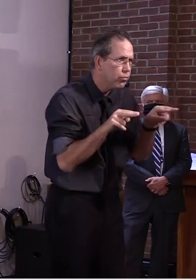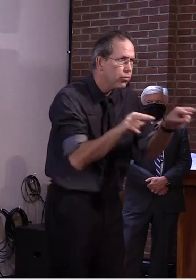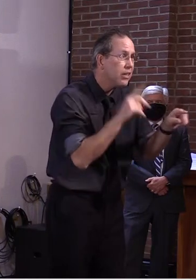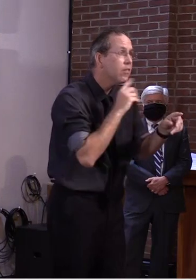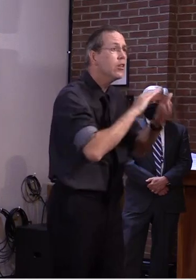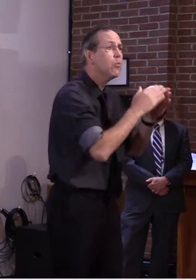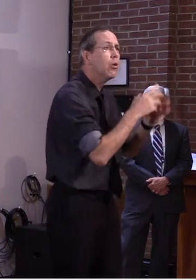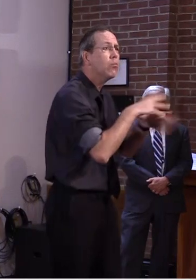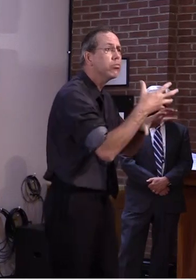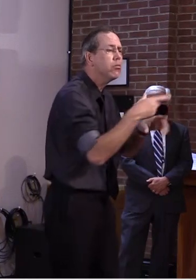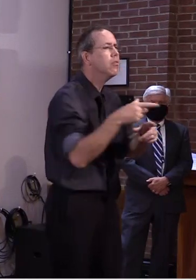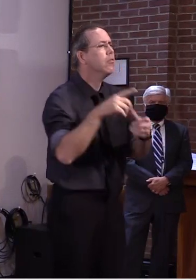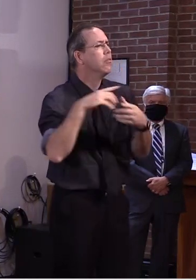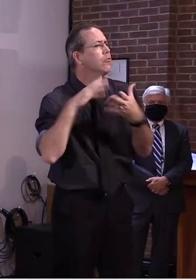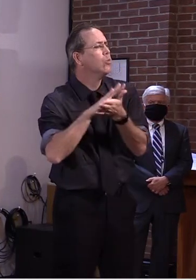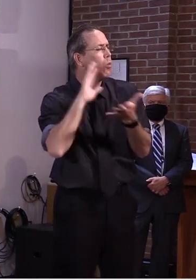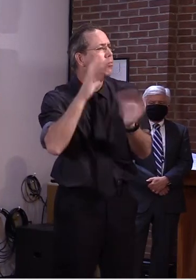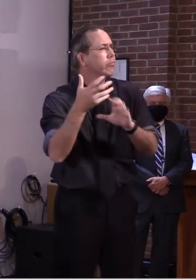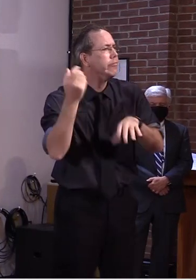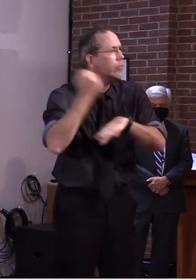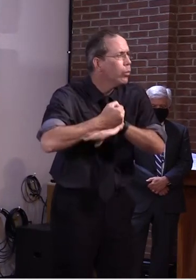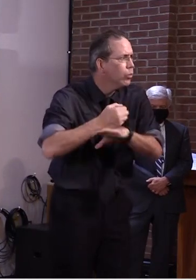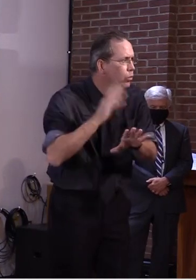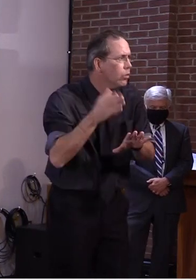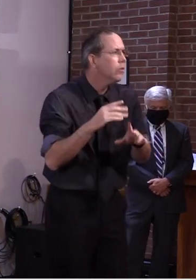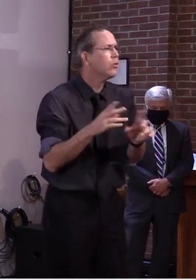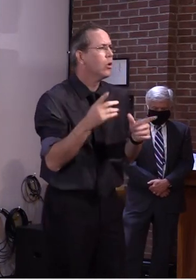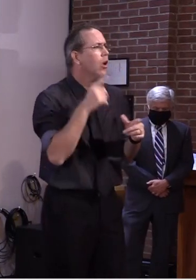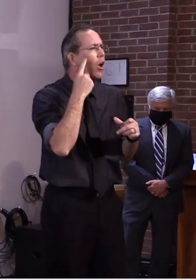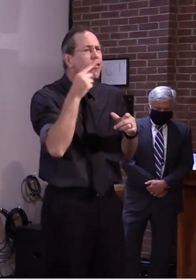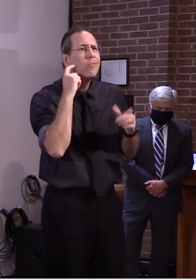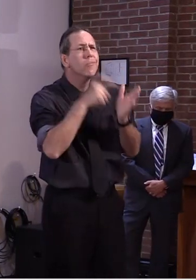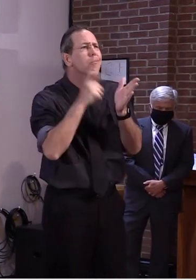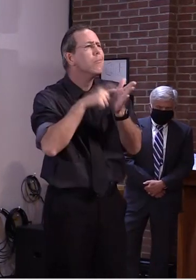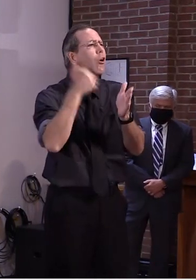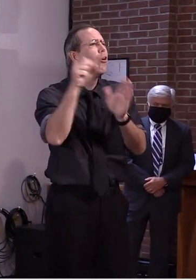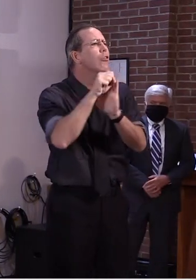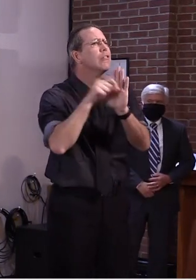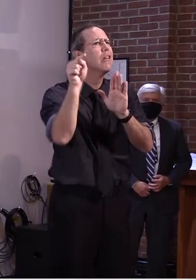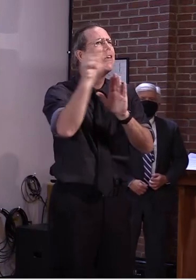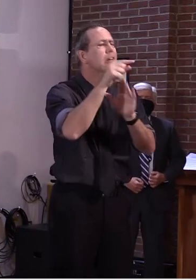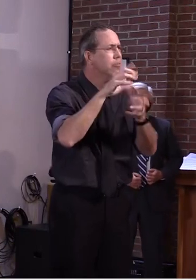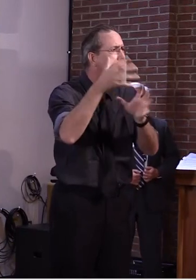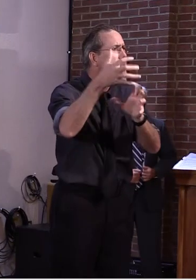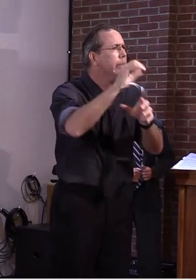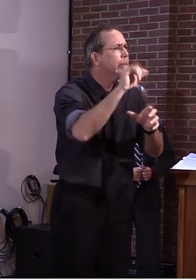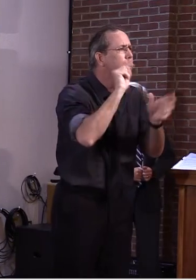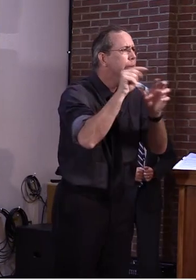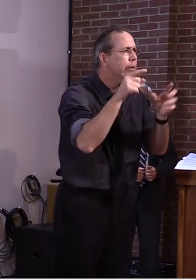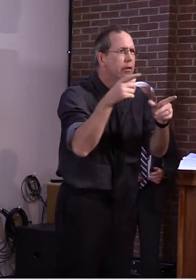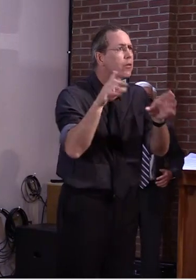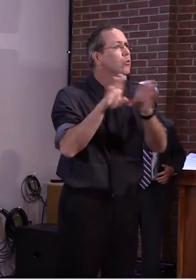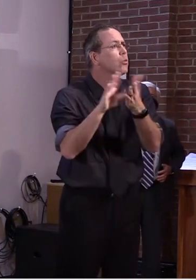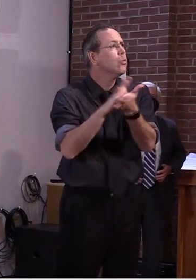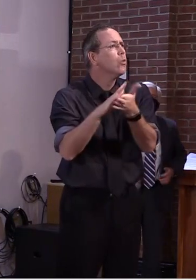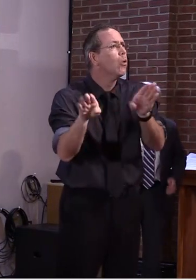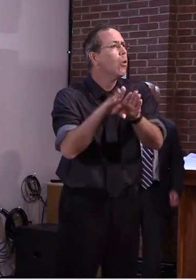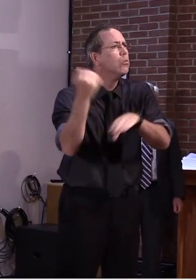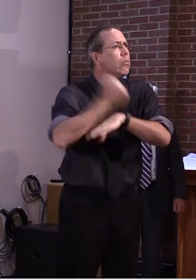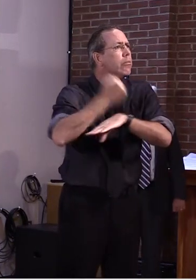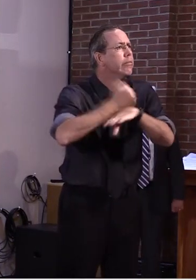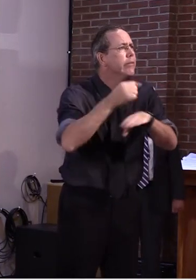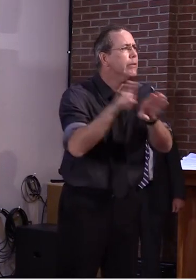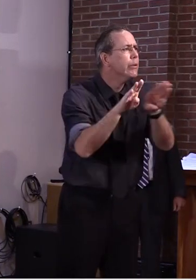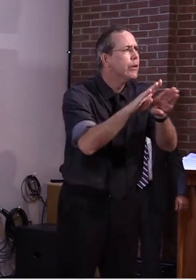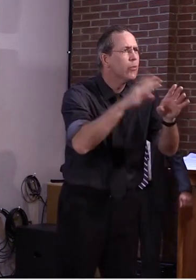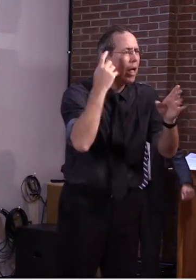states, Vermont had to begin the hard work of achieving some measure of viral suppression by shutting down many aspects of our society to prevent its